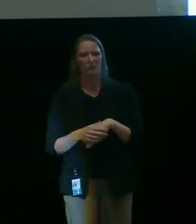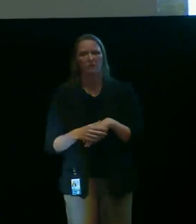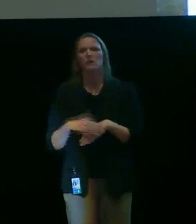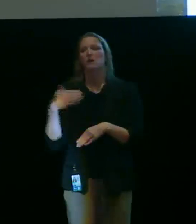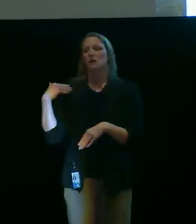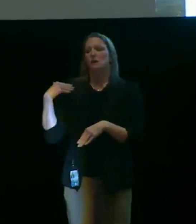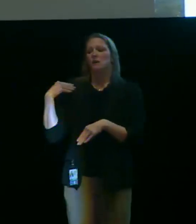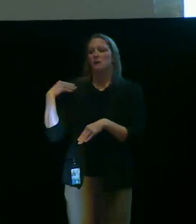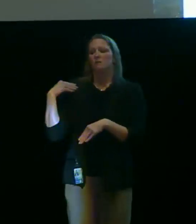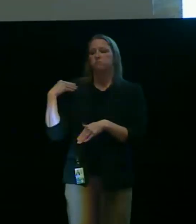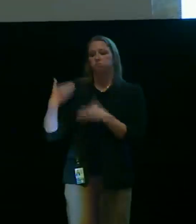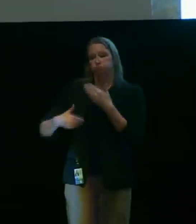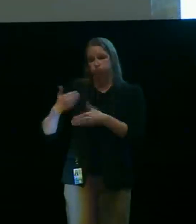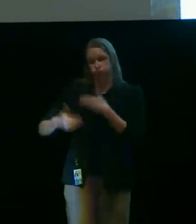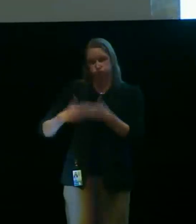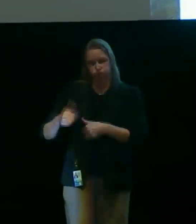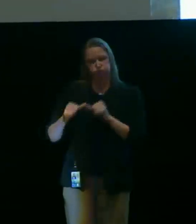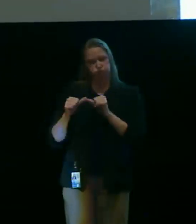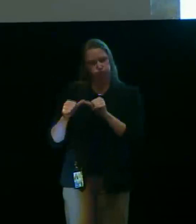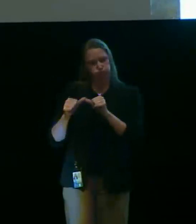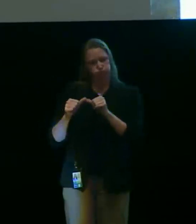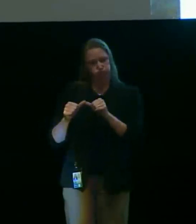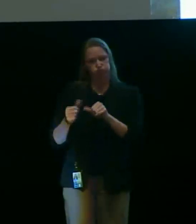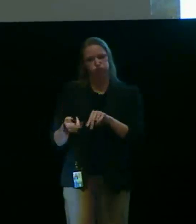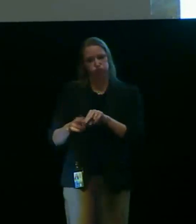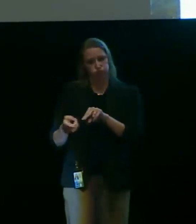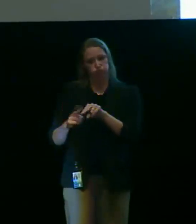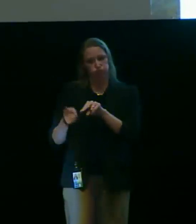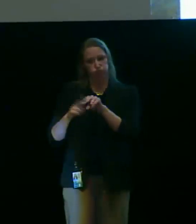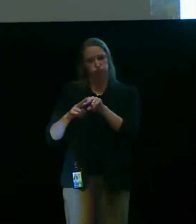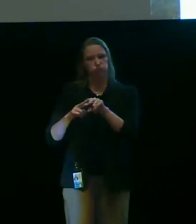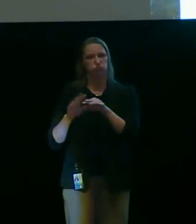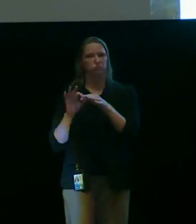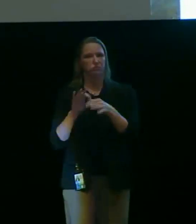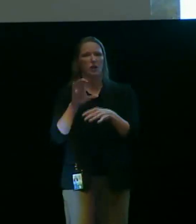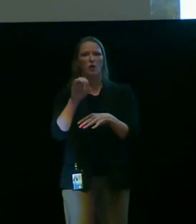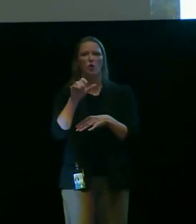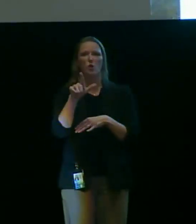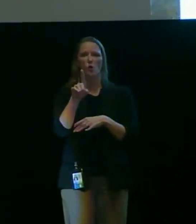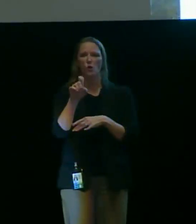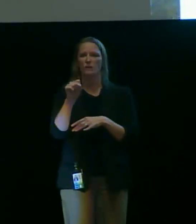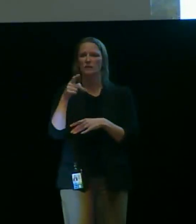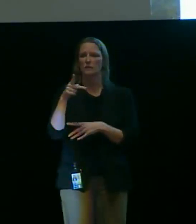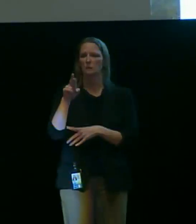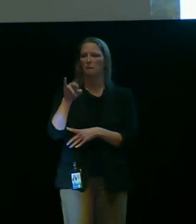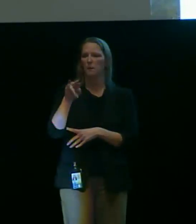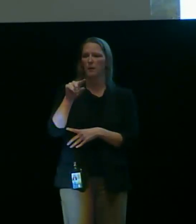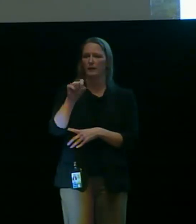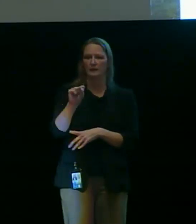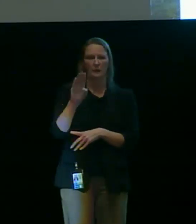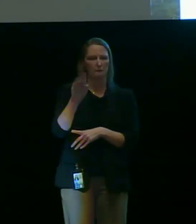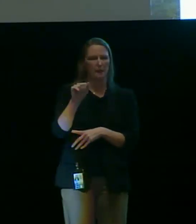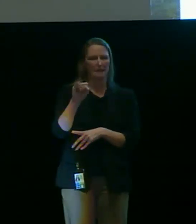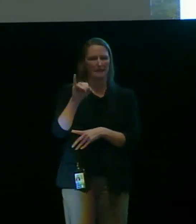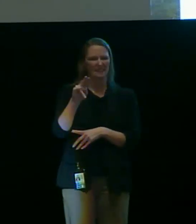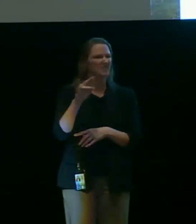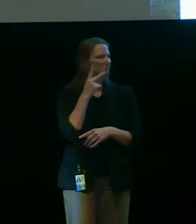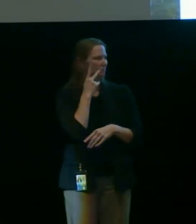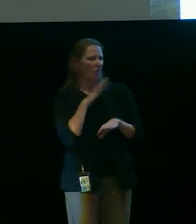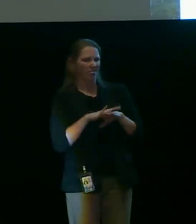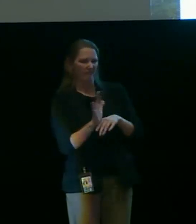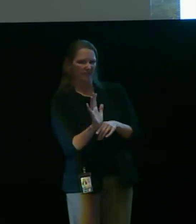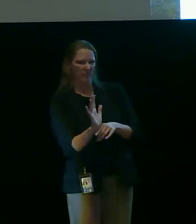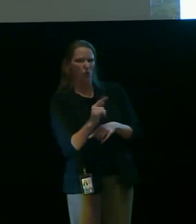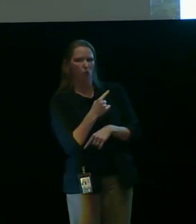Progress has been steady and increasing on the Cold Springs Basin, which you actually saw a clip of it on that video. The San